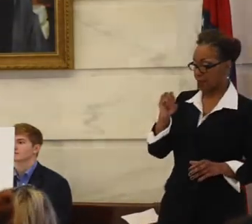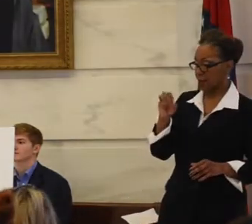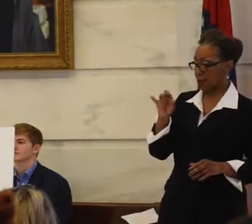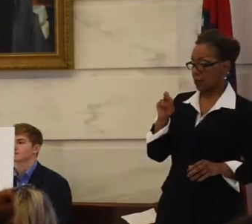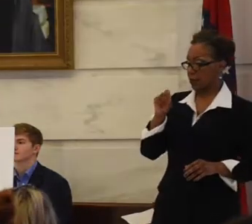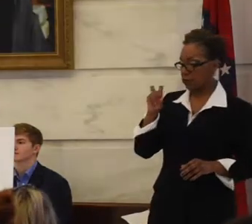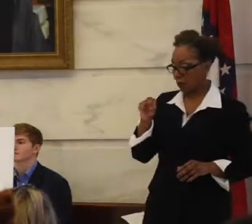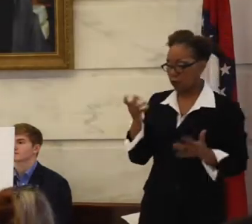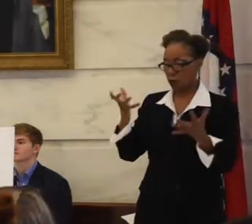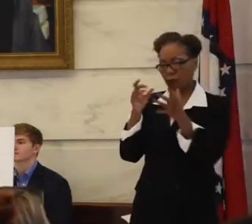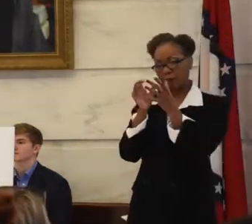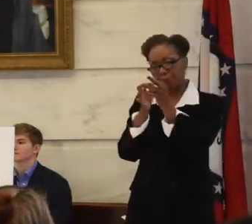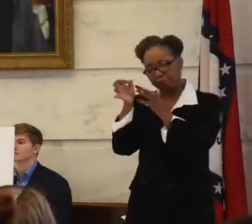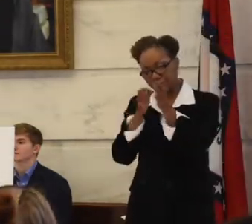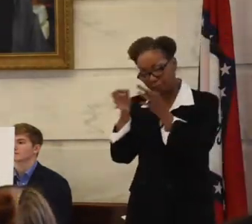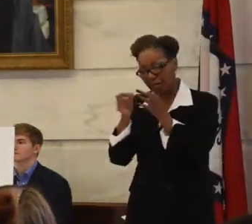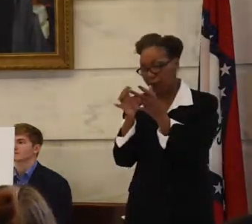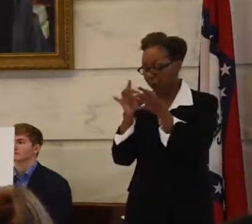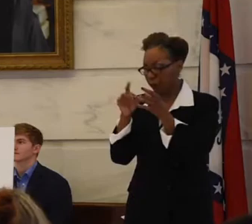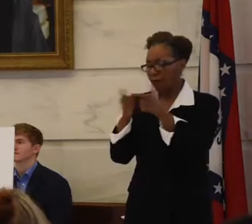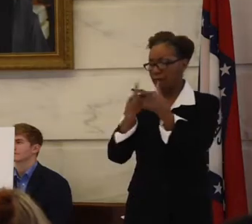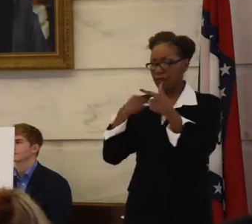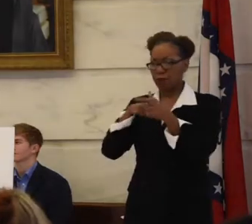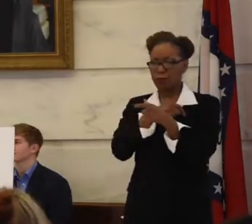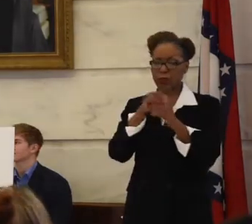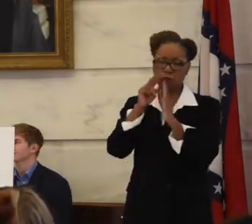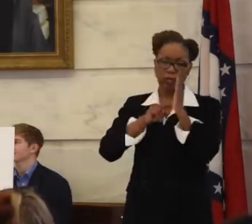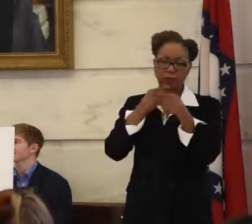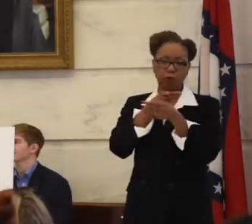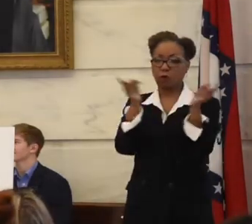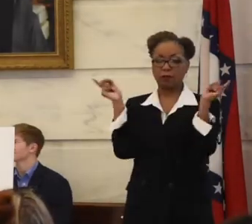wants to say a few words and then we'll do the proclamation.